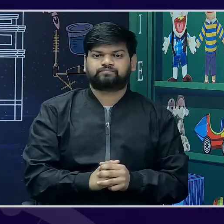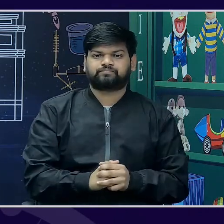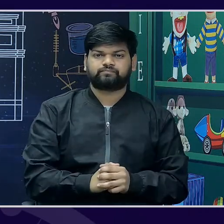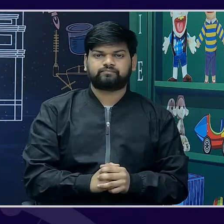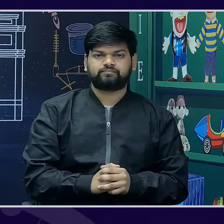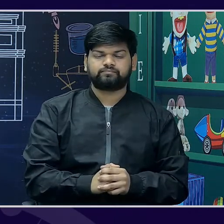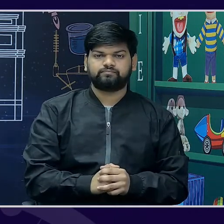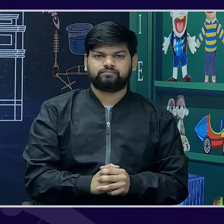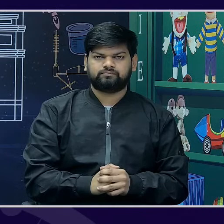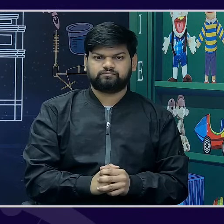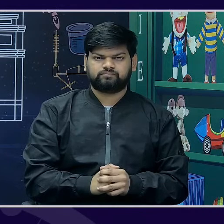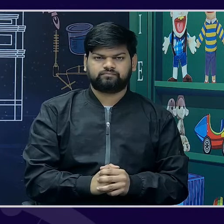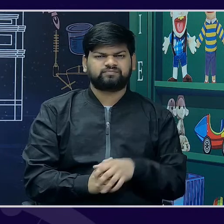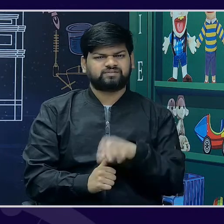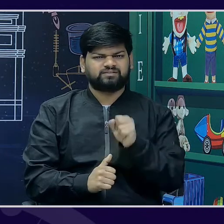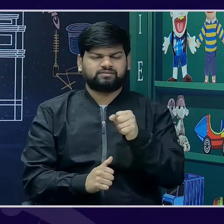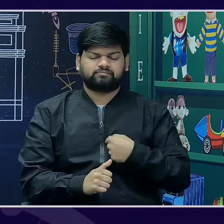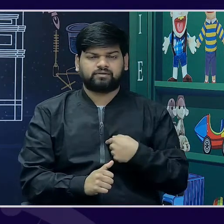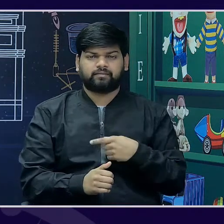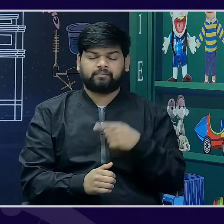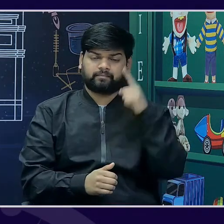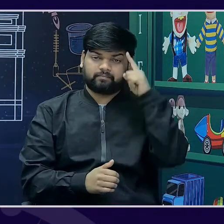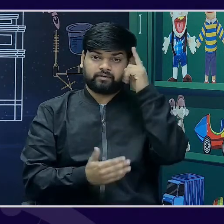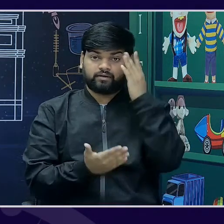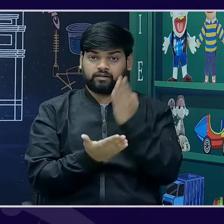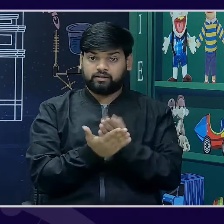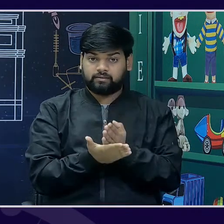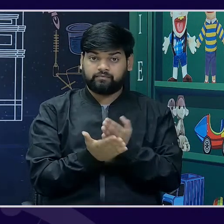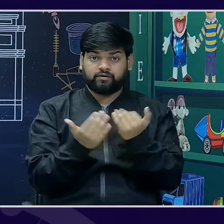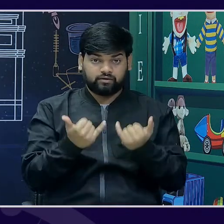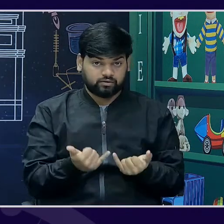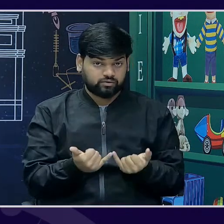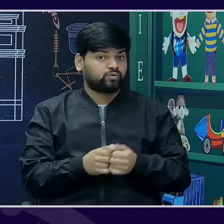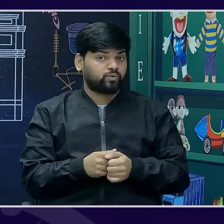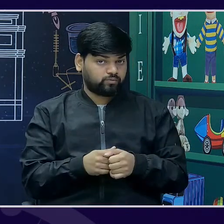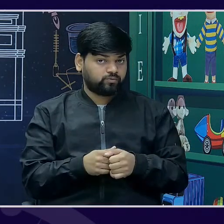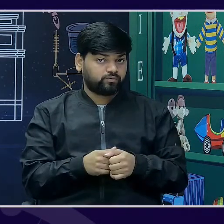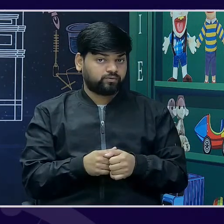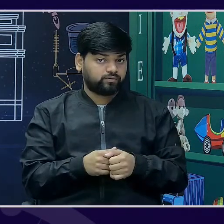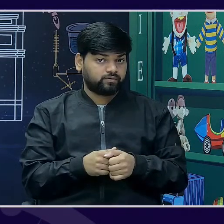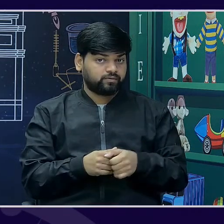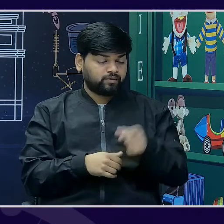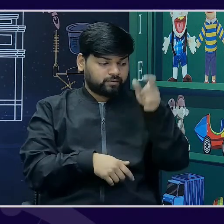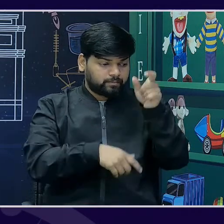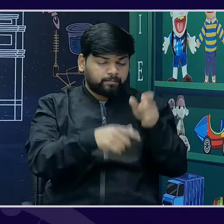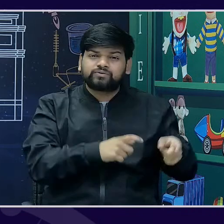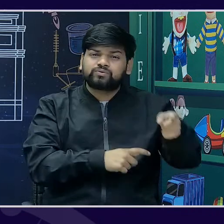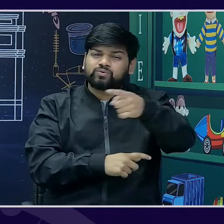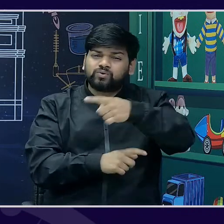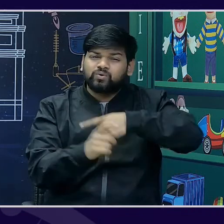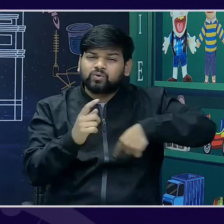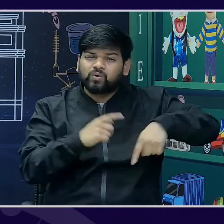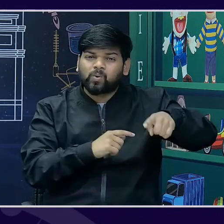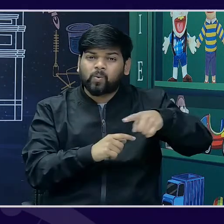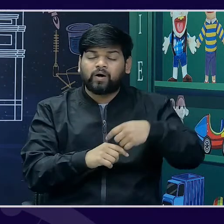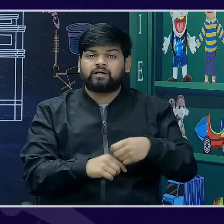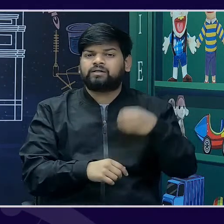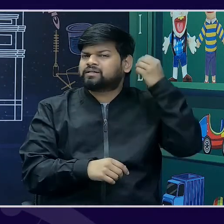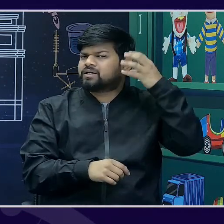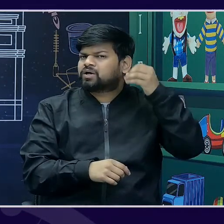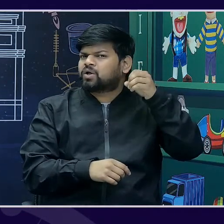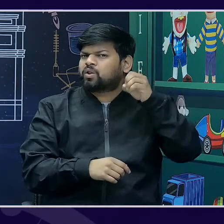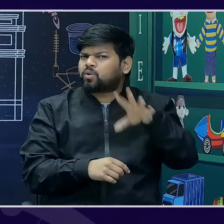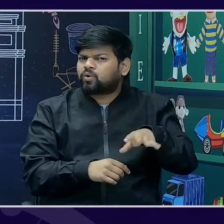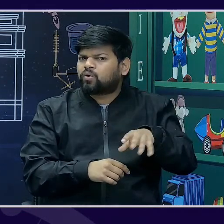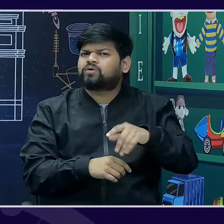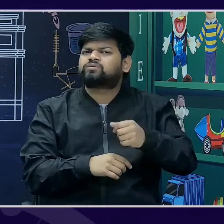I do believe as of now people are aware of hearing aids. At least we have heard this term, hearing aids. So you